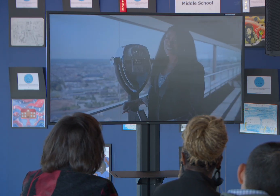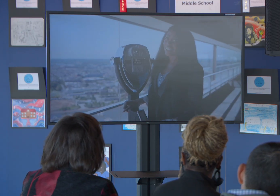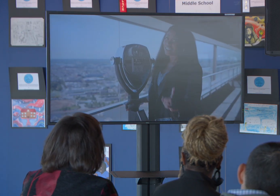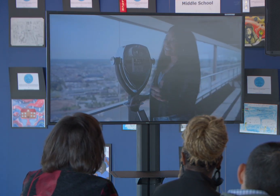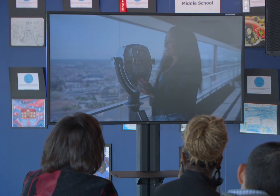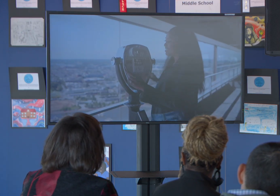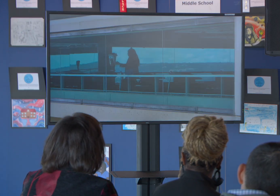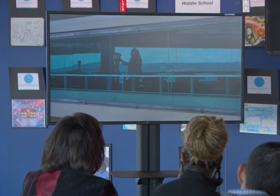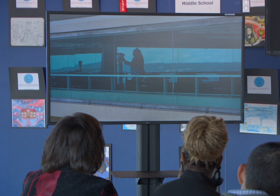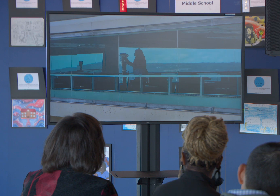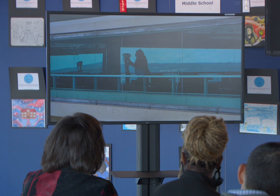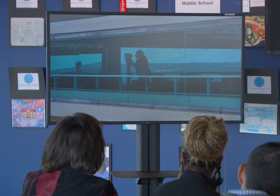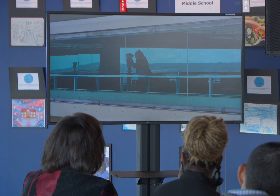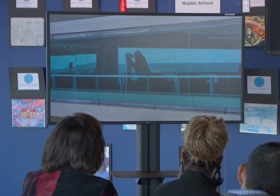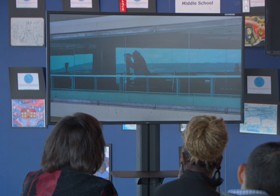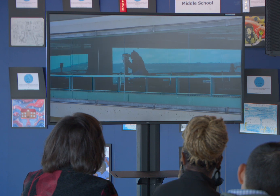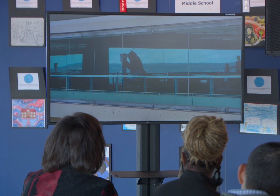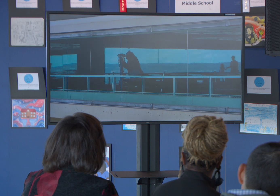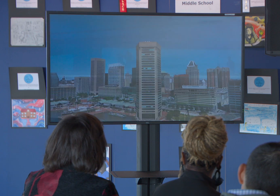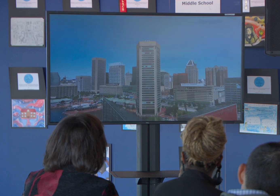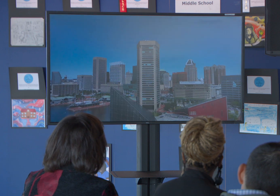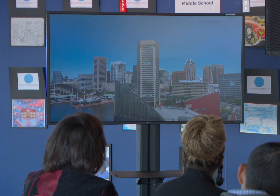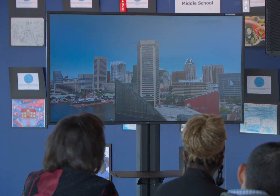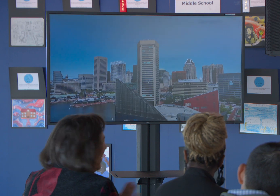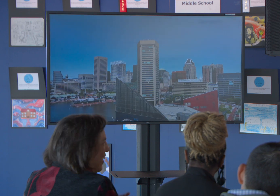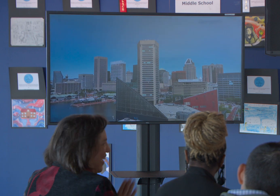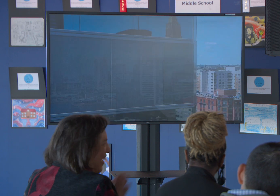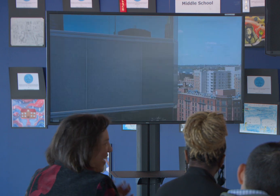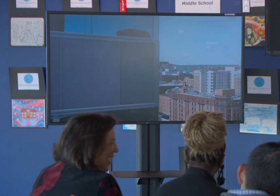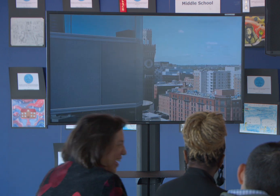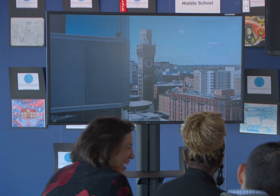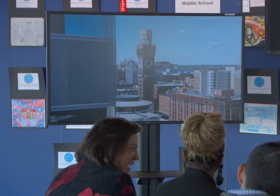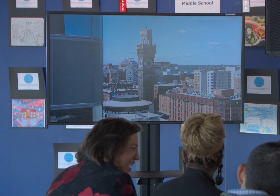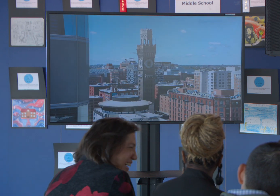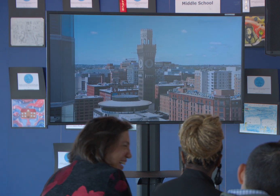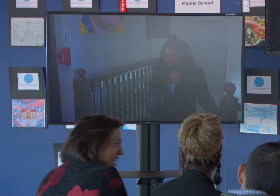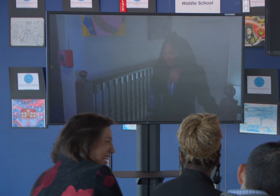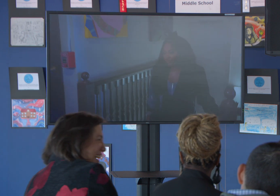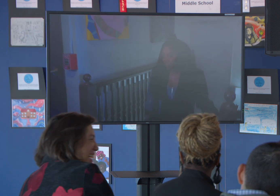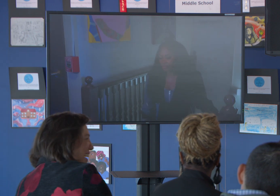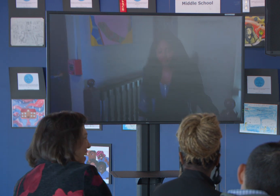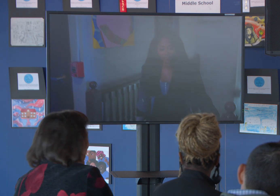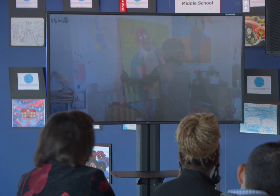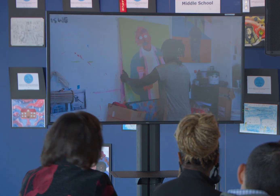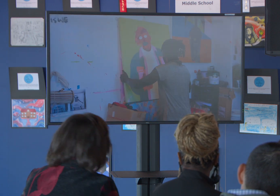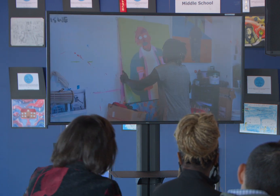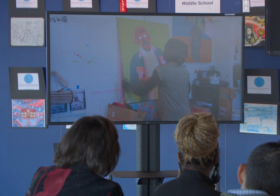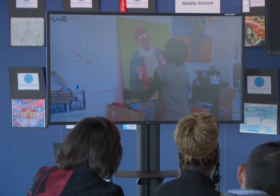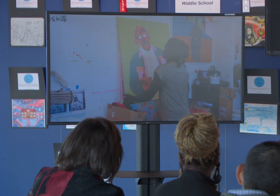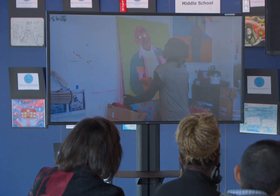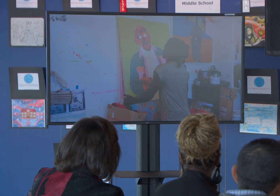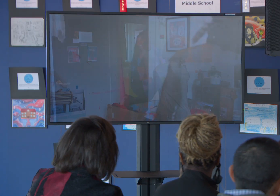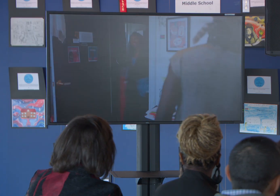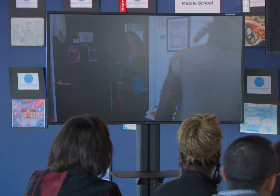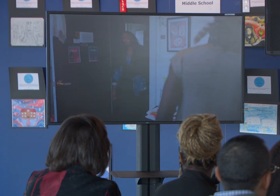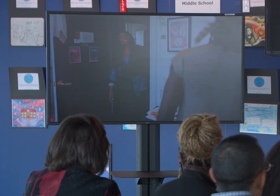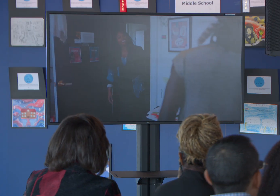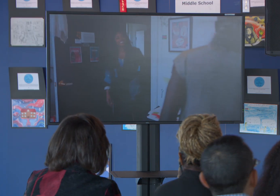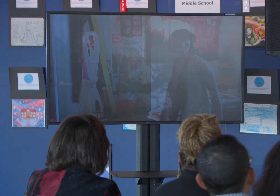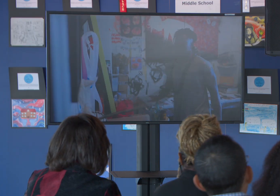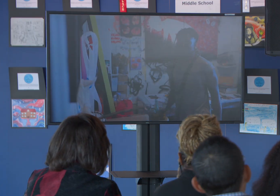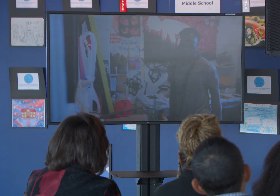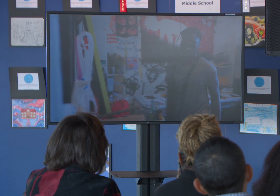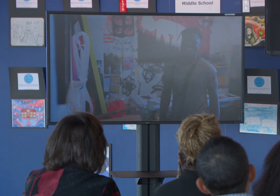World Trade Center. These institutions honor our history and challenge us to reimagine what comes